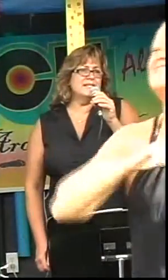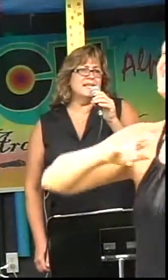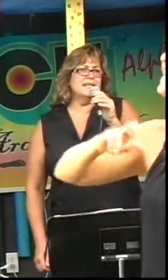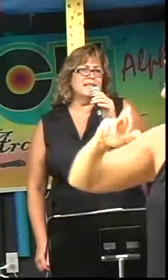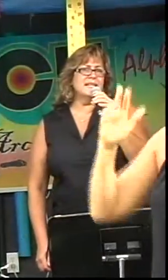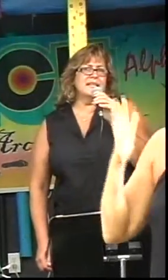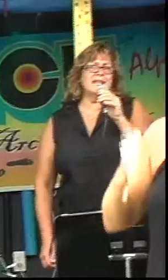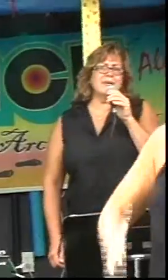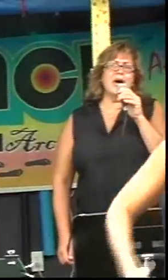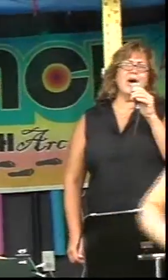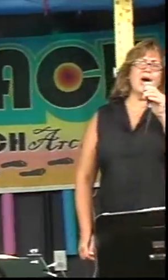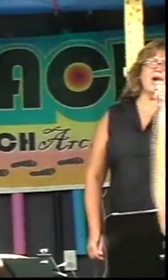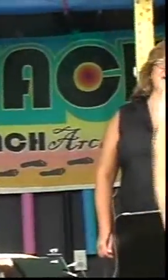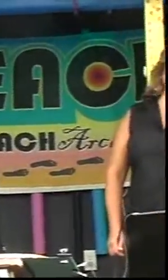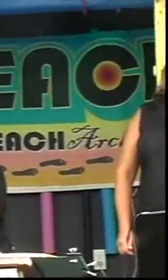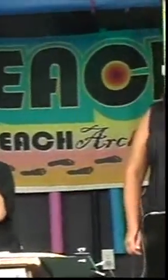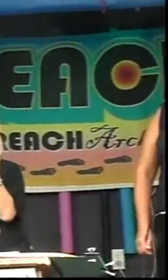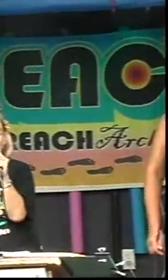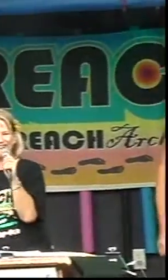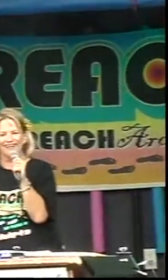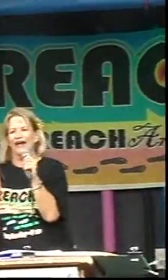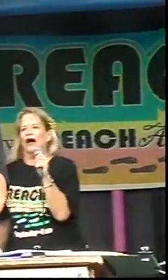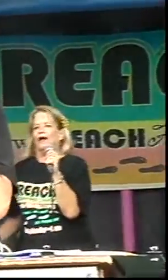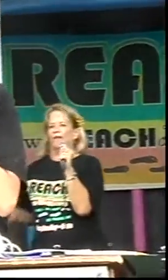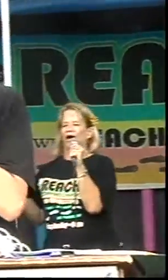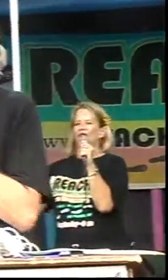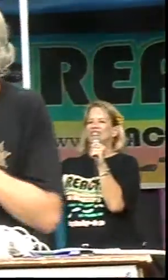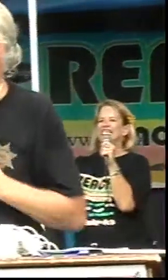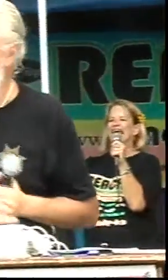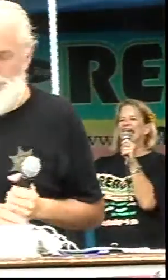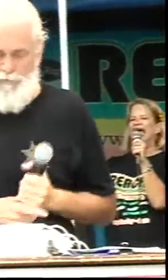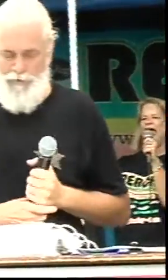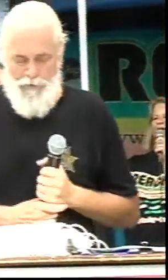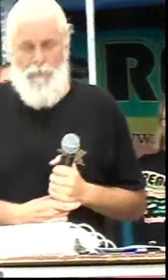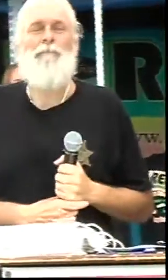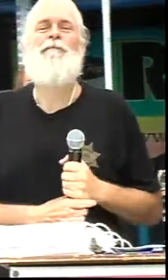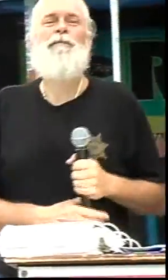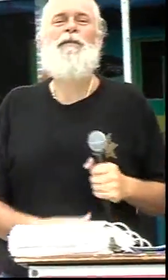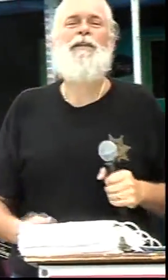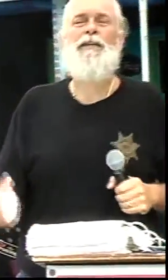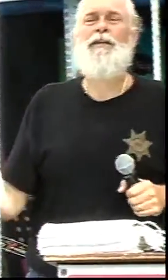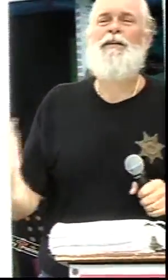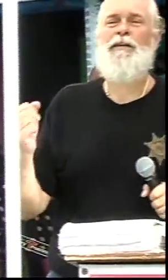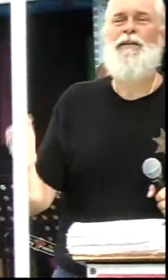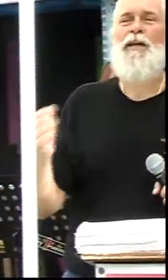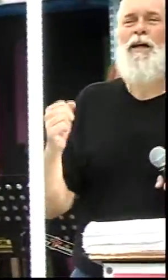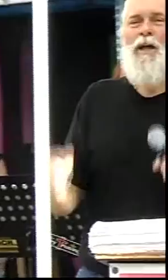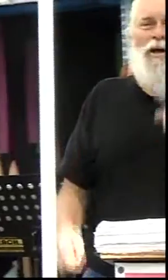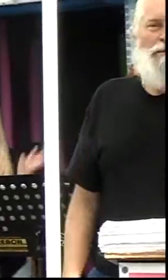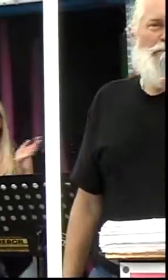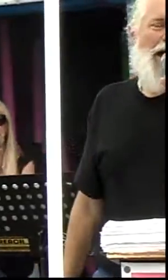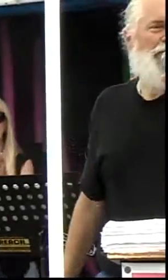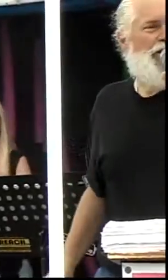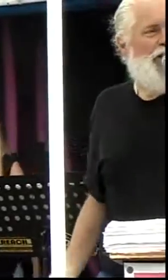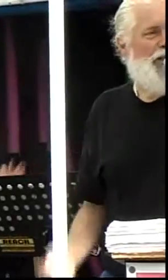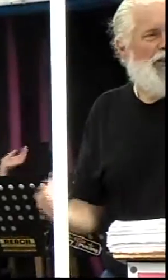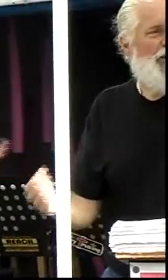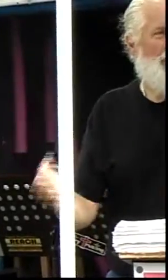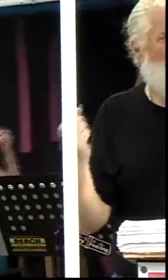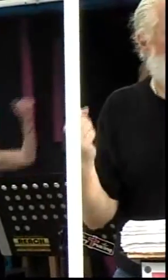My Redeemer lives. To lead and guide. My Redeemer lives.